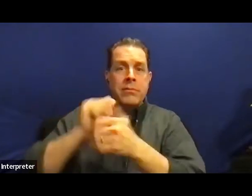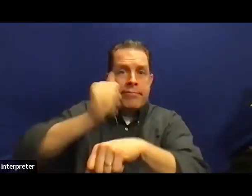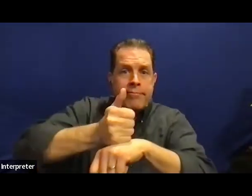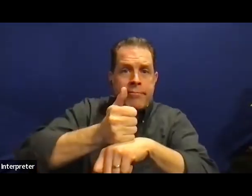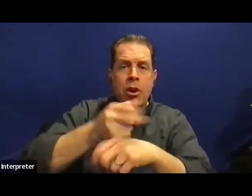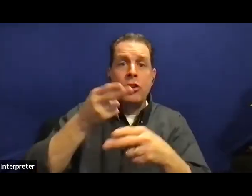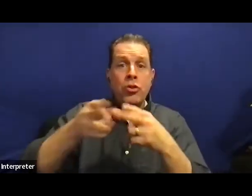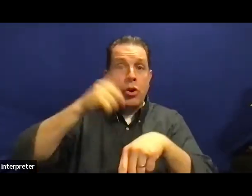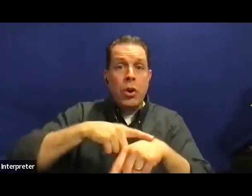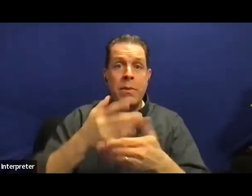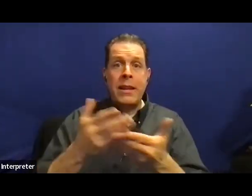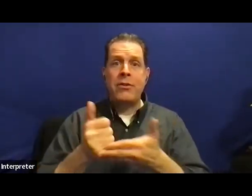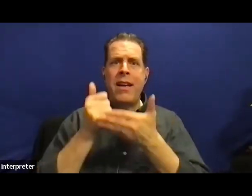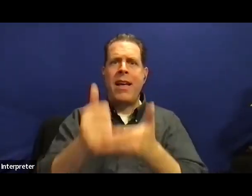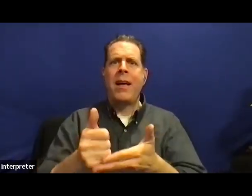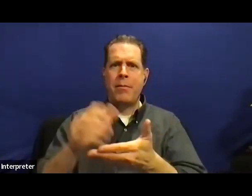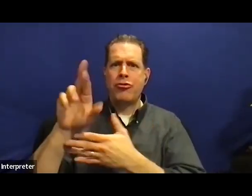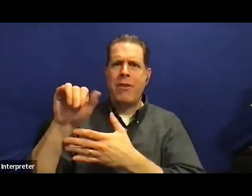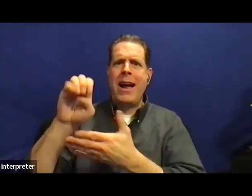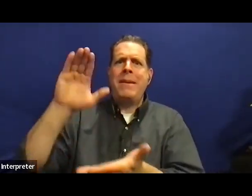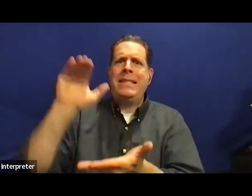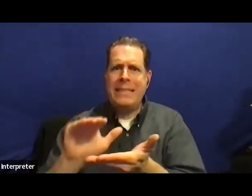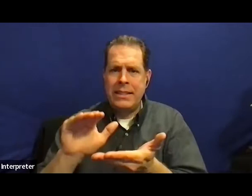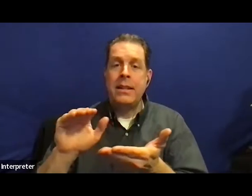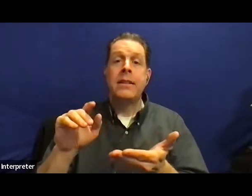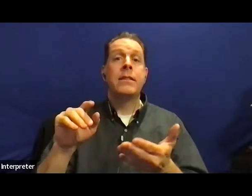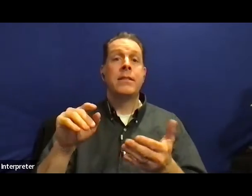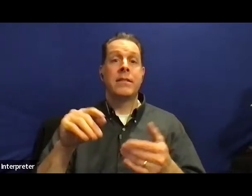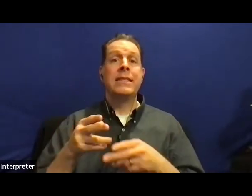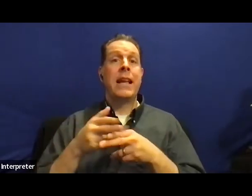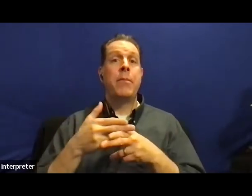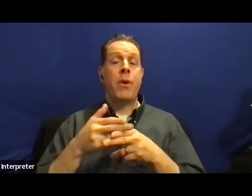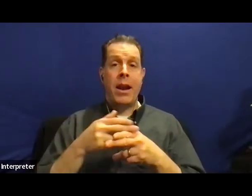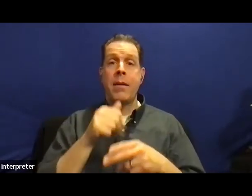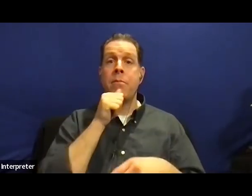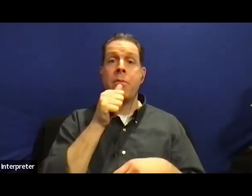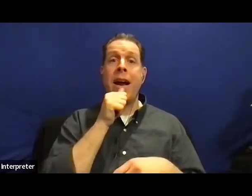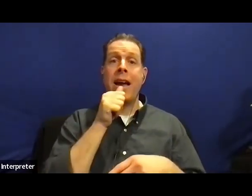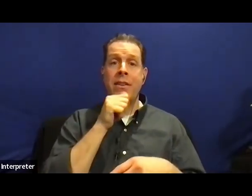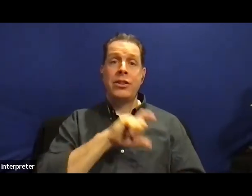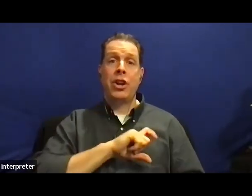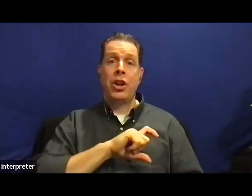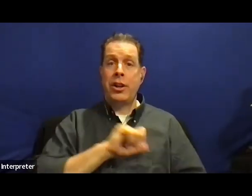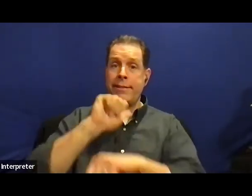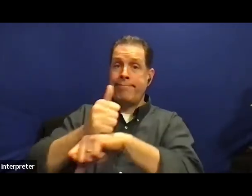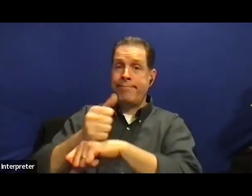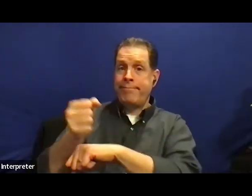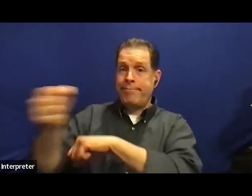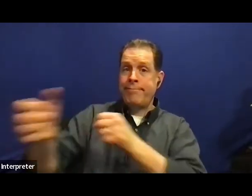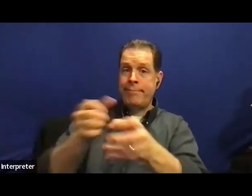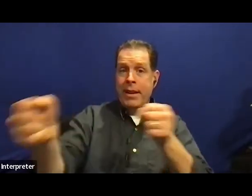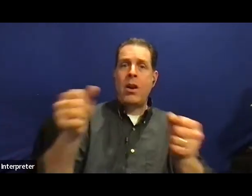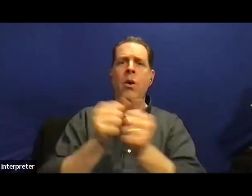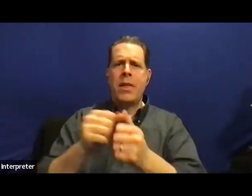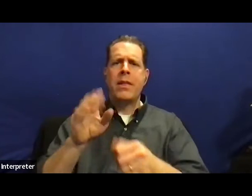the impacts of increased crime, including temporary private security enhancements for business districts